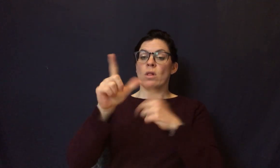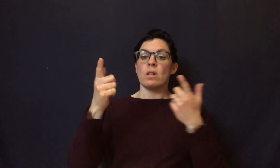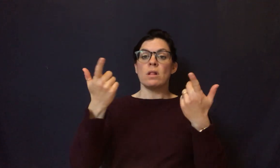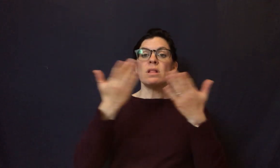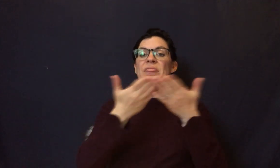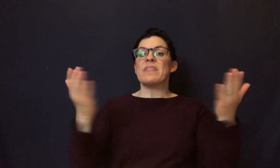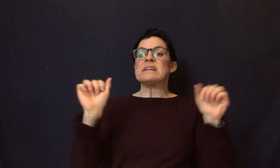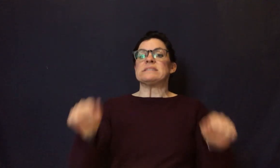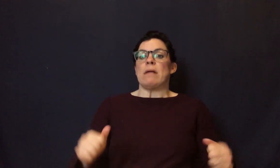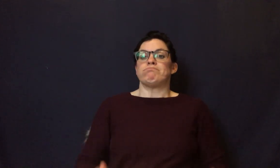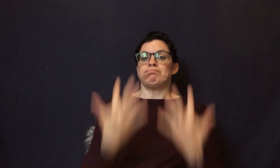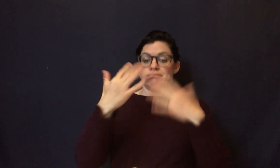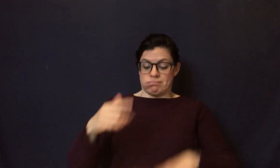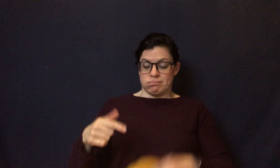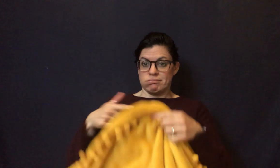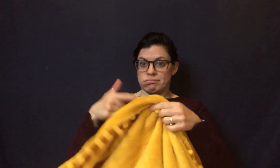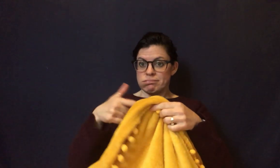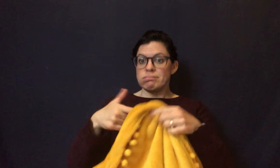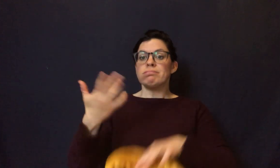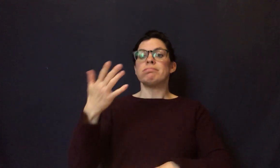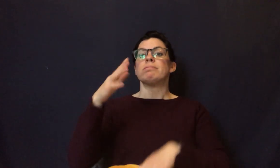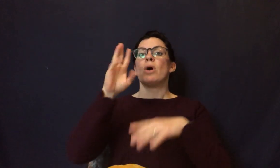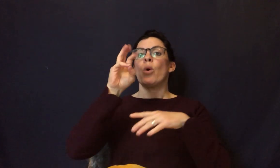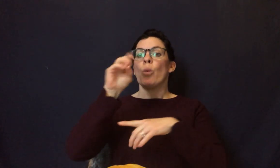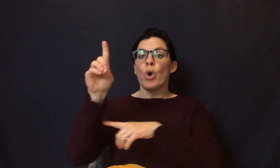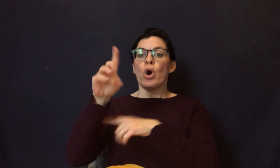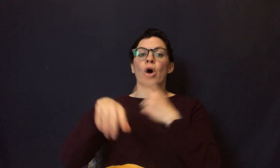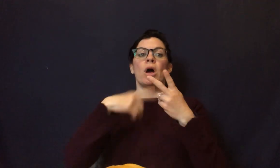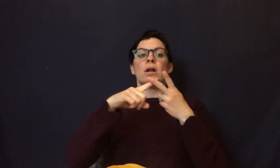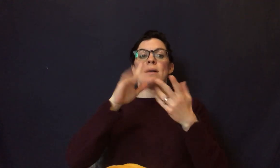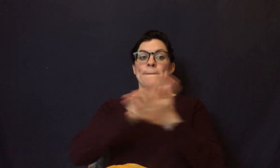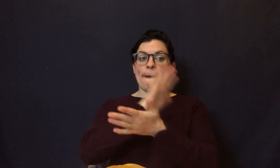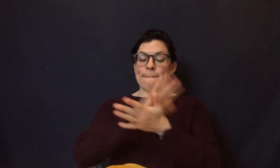kind of fire extinguisher do you use to put out a type A fire?